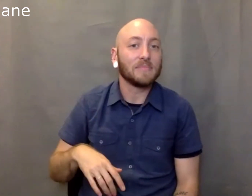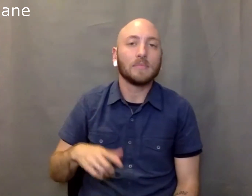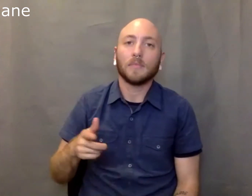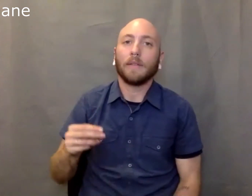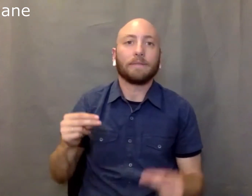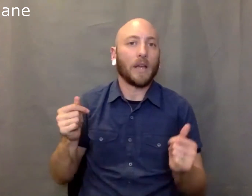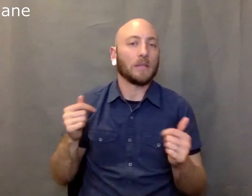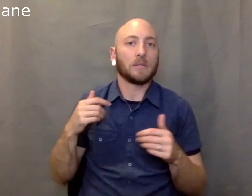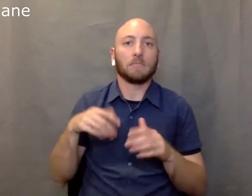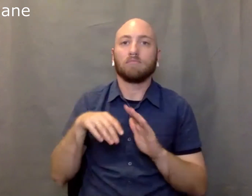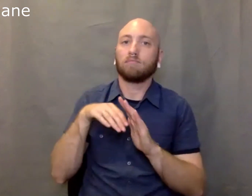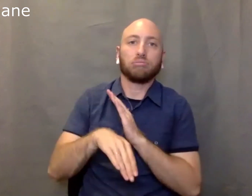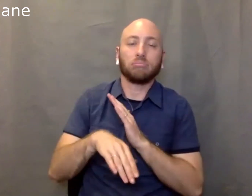really quickly.